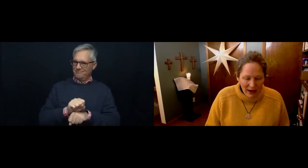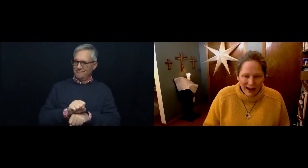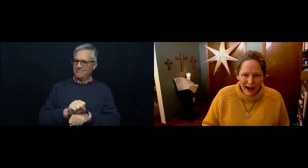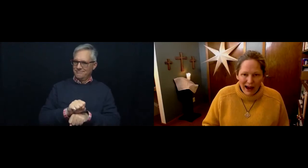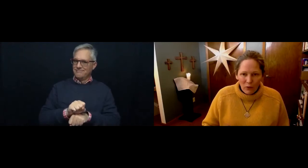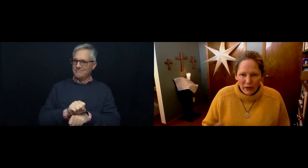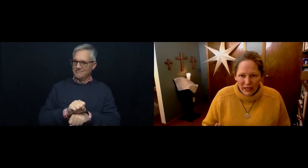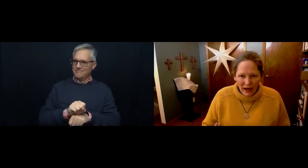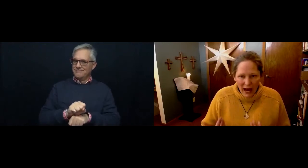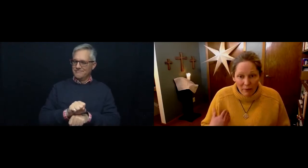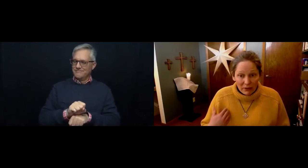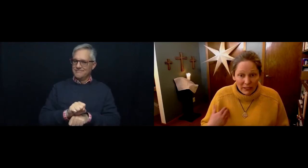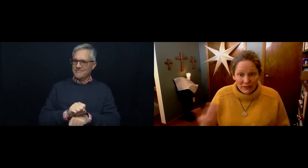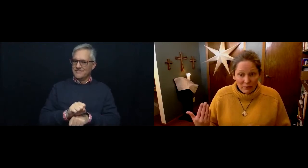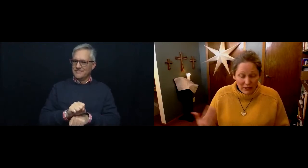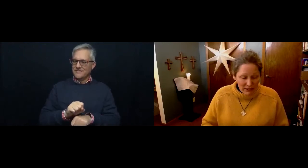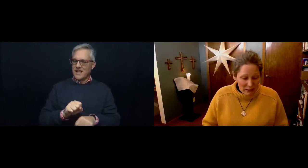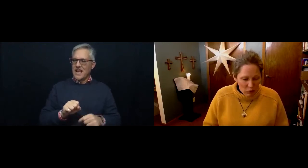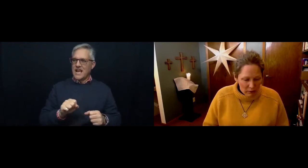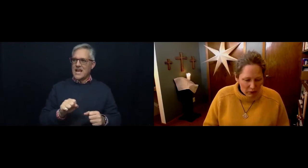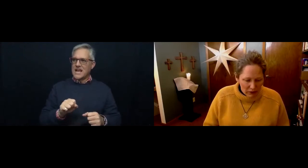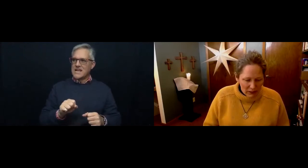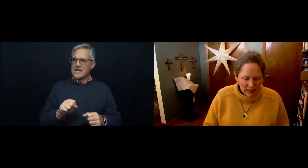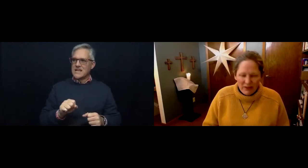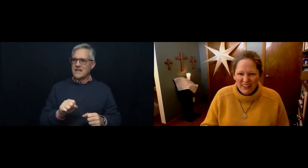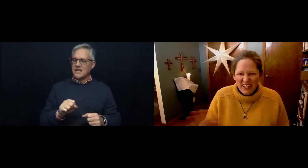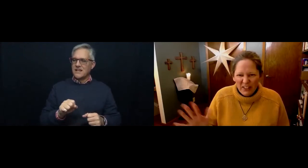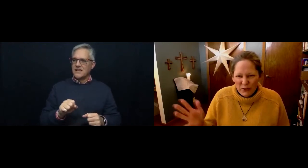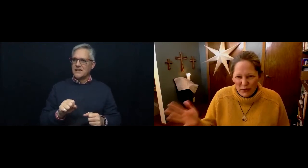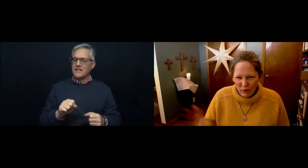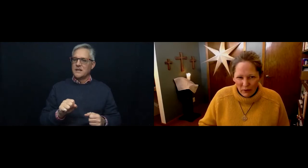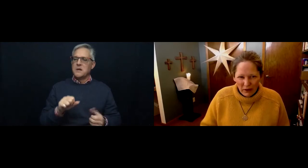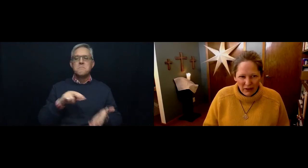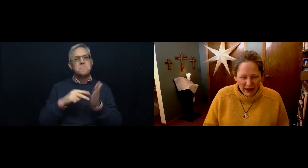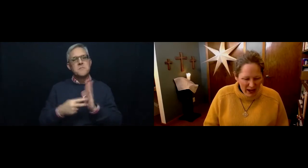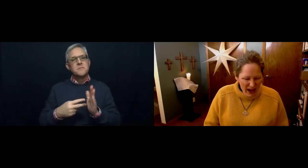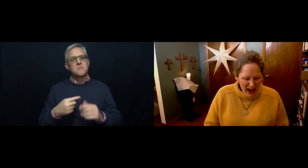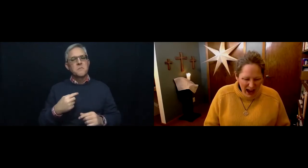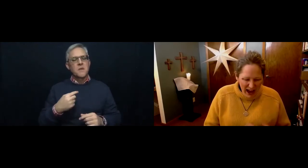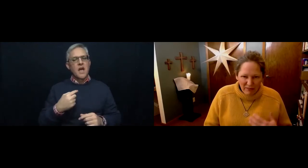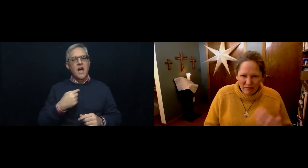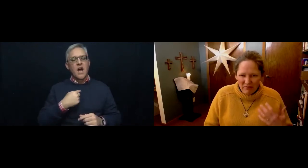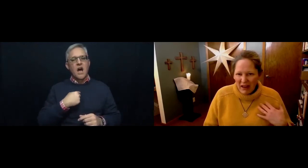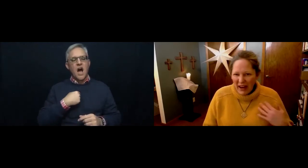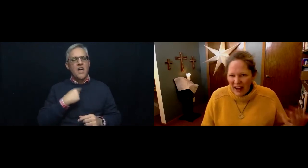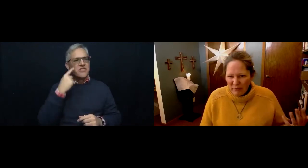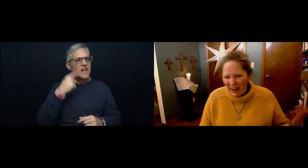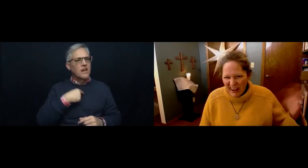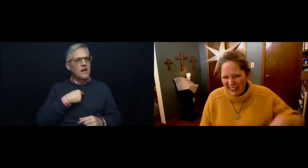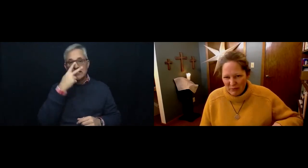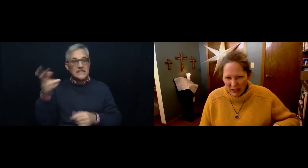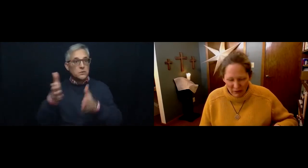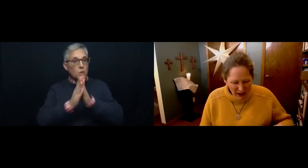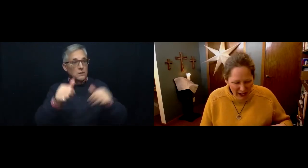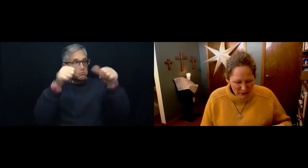that I believe someone else is more important and that they'll do that work. Like I'm not,